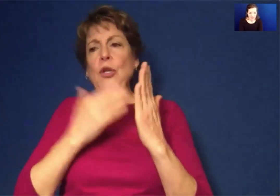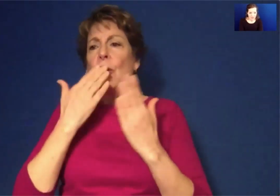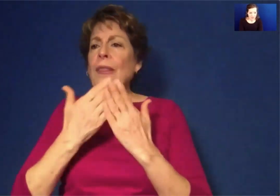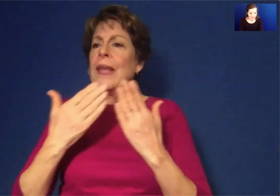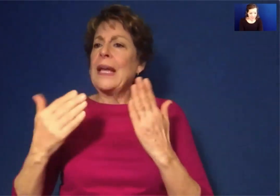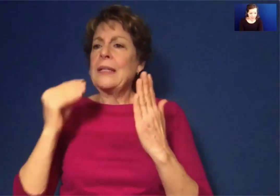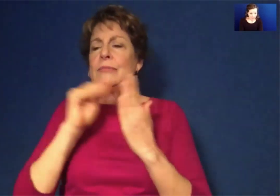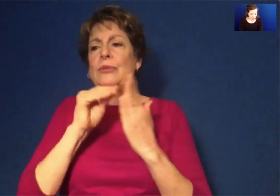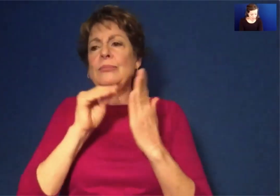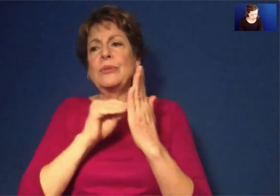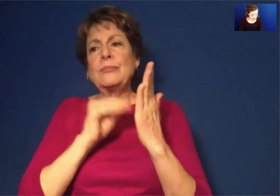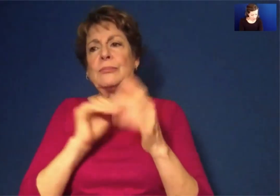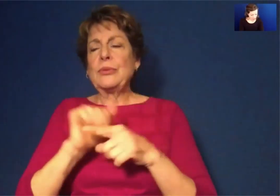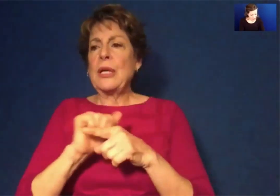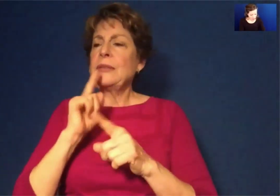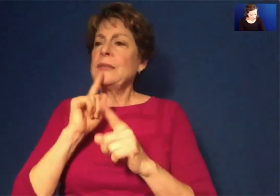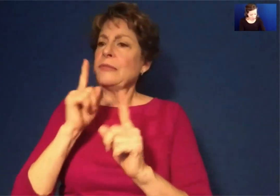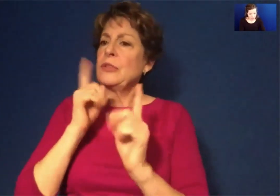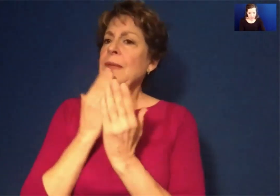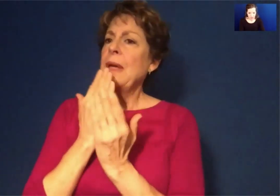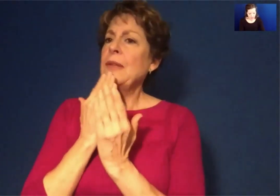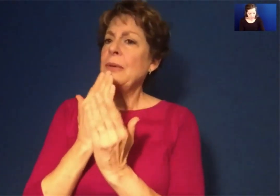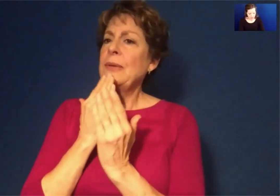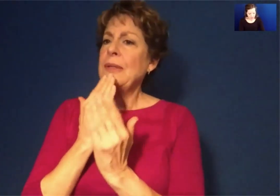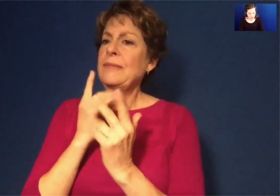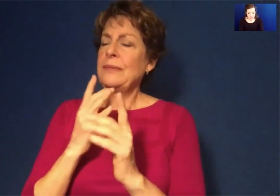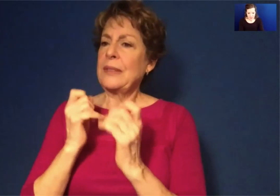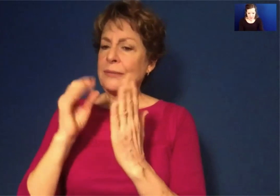seems to make the days go by a little bit faster. How about you, Lena?